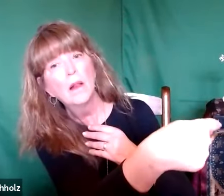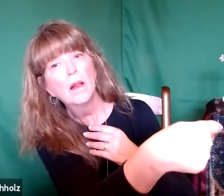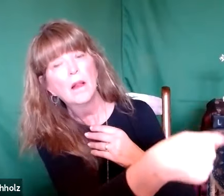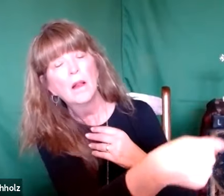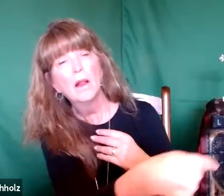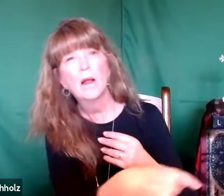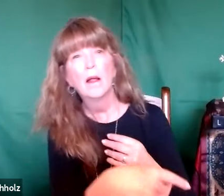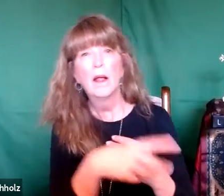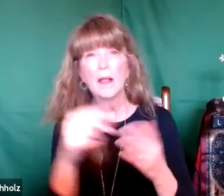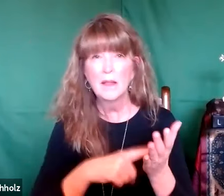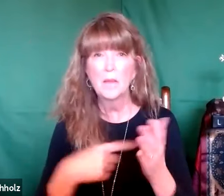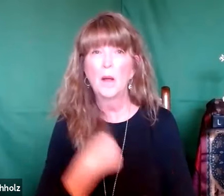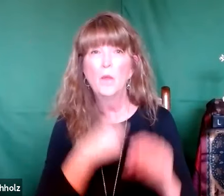and other people,